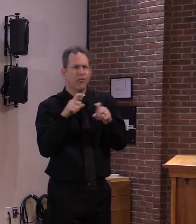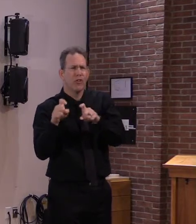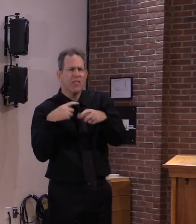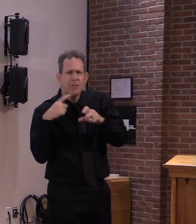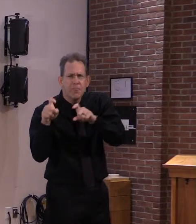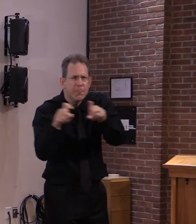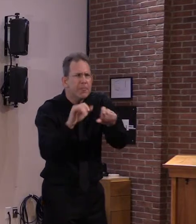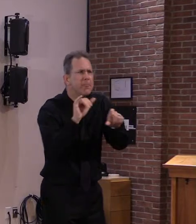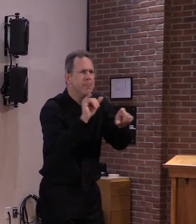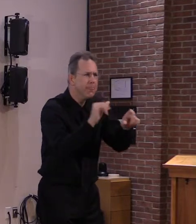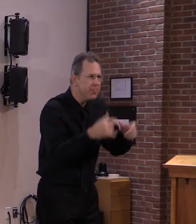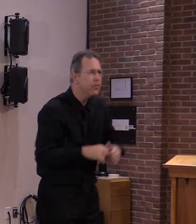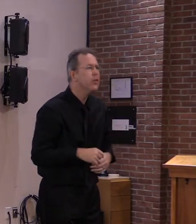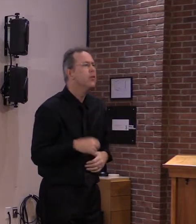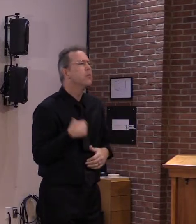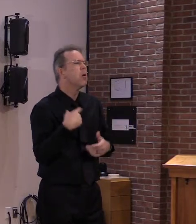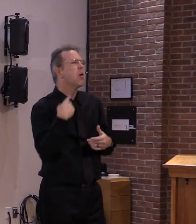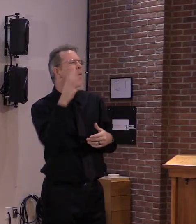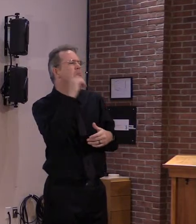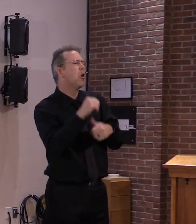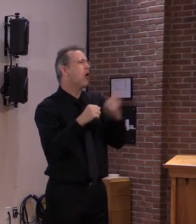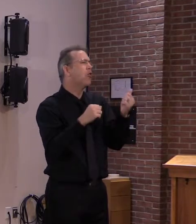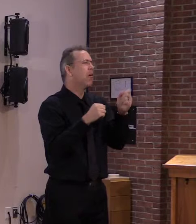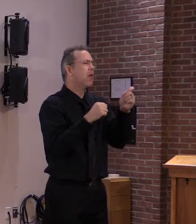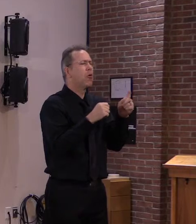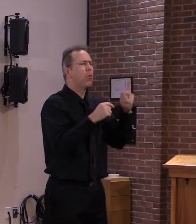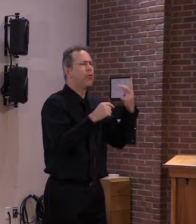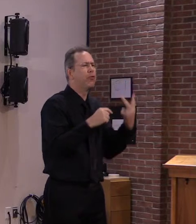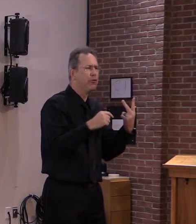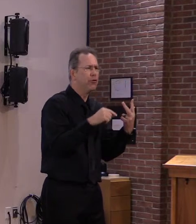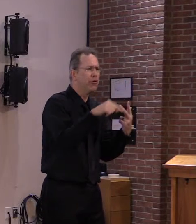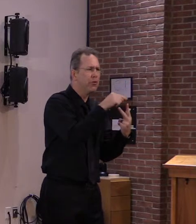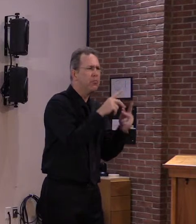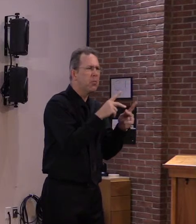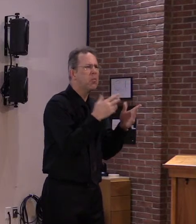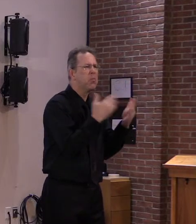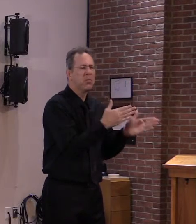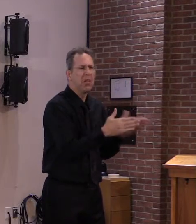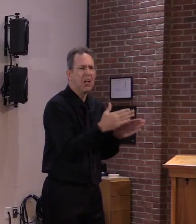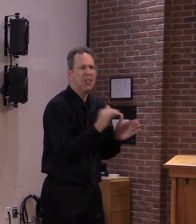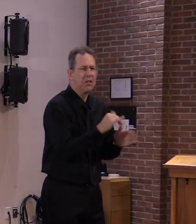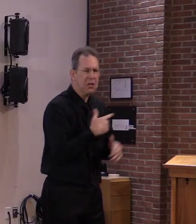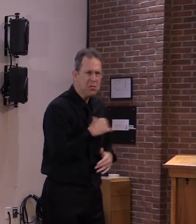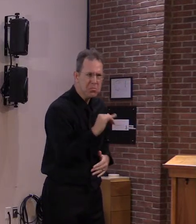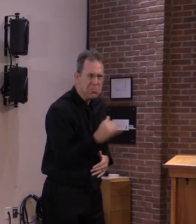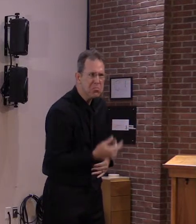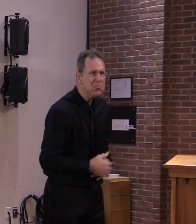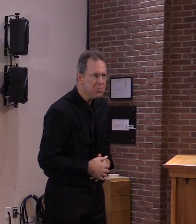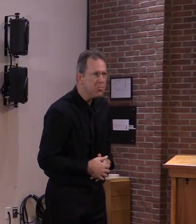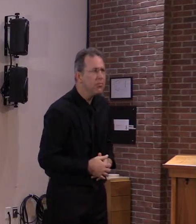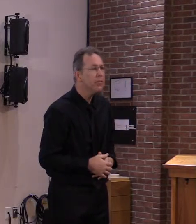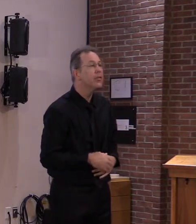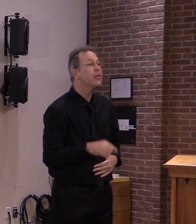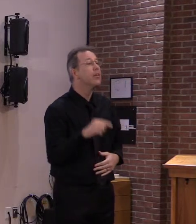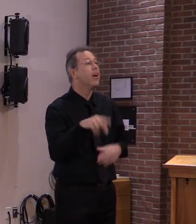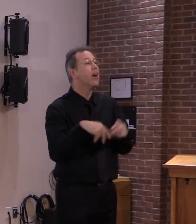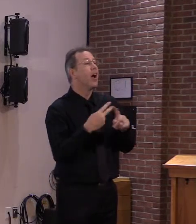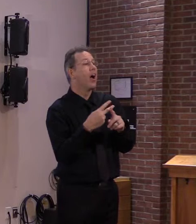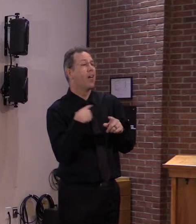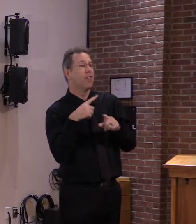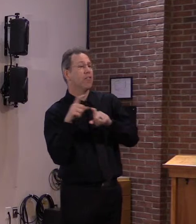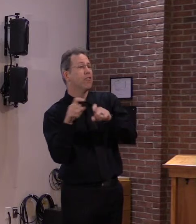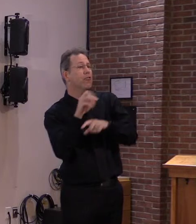of overload we're all feeling. However, our district nurse and I successfully ran 4 surveillance testing clinics in 4 different buildings with the